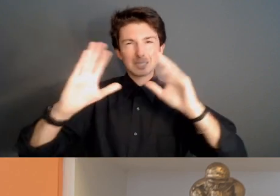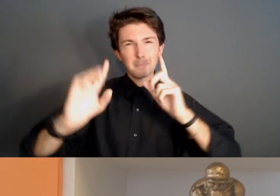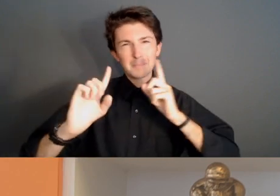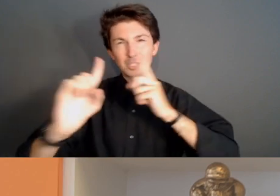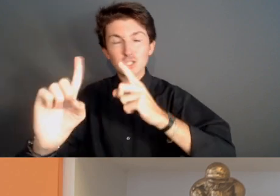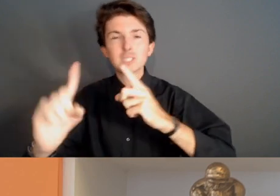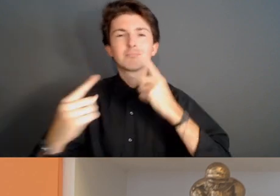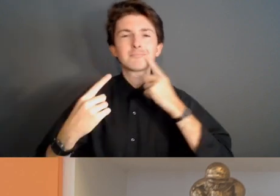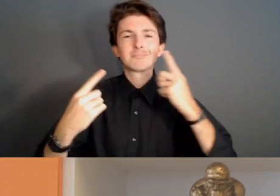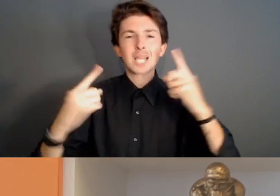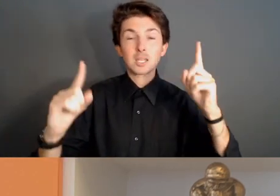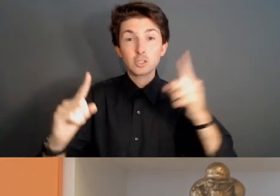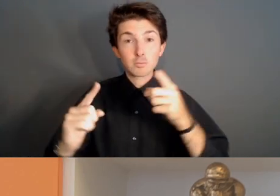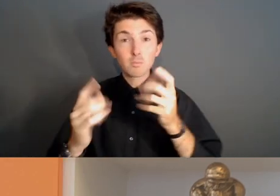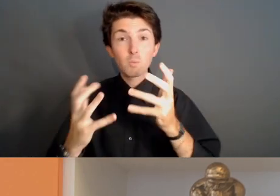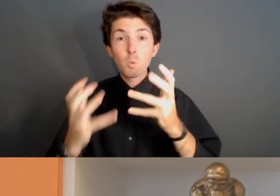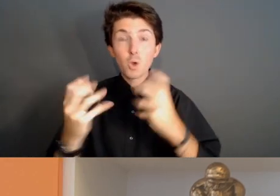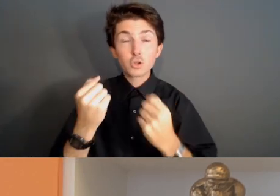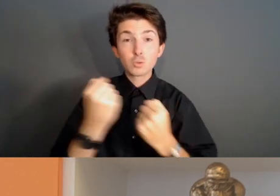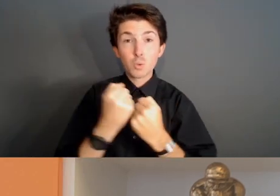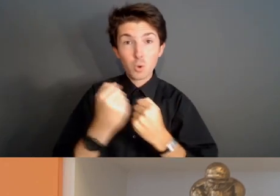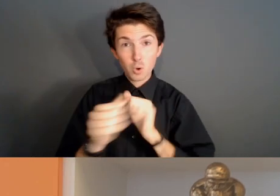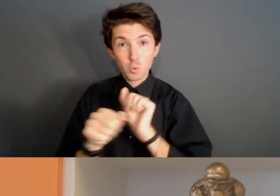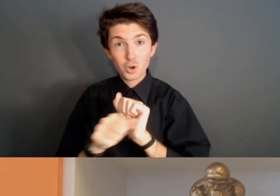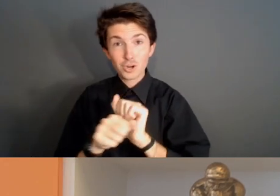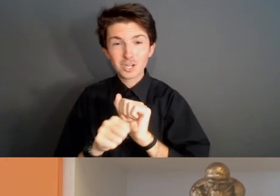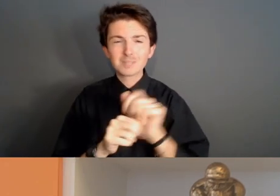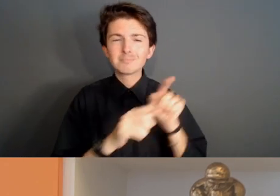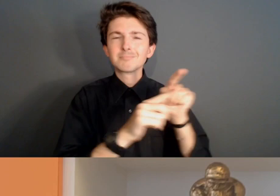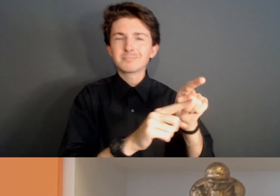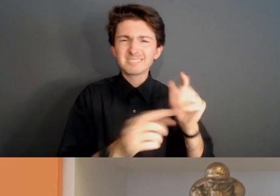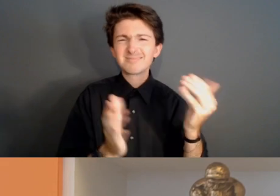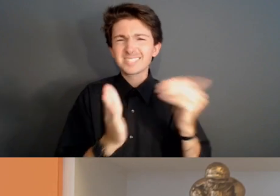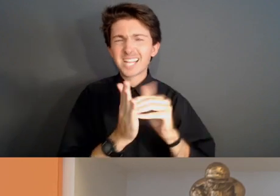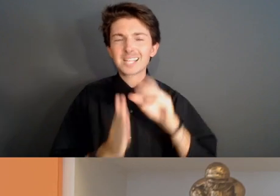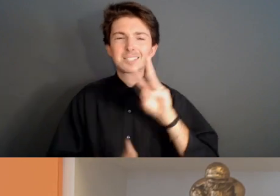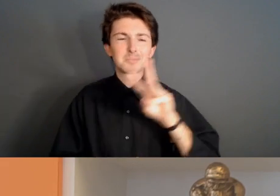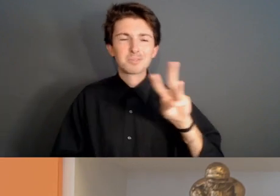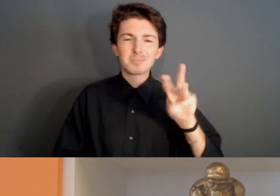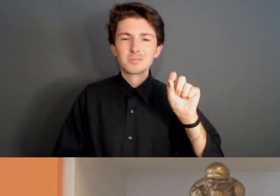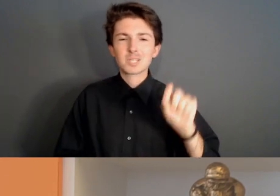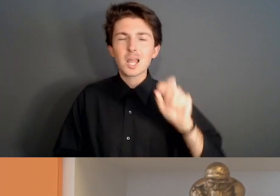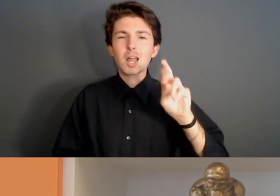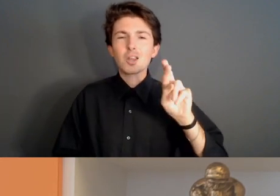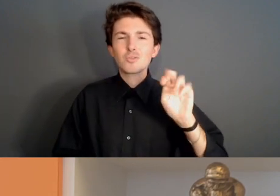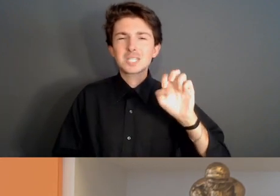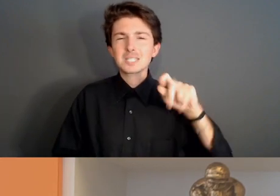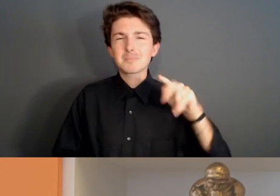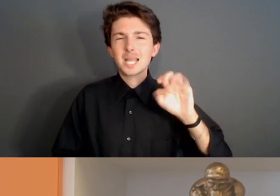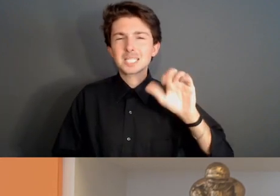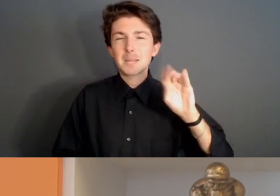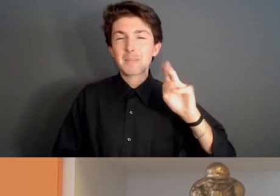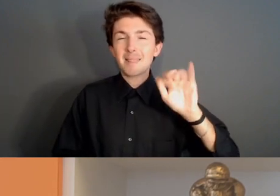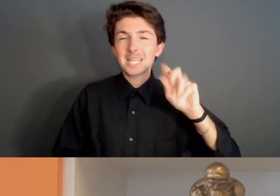a success. If you'd like to support our work, please take a few moments now to visit